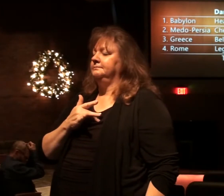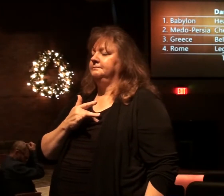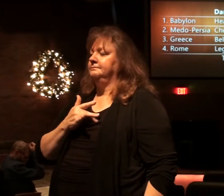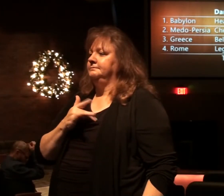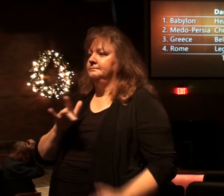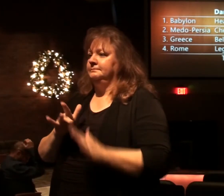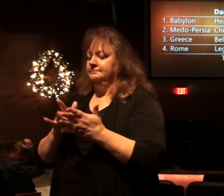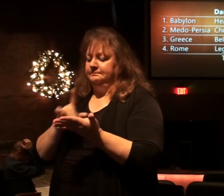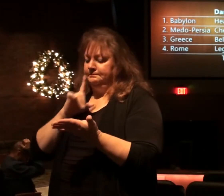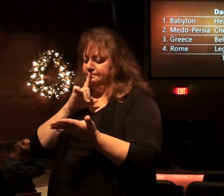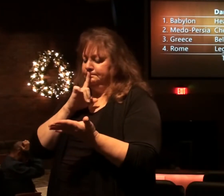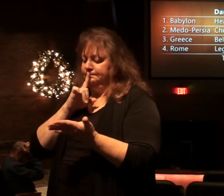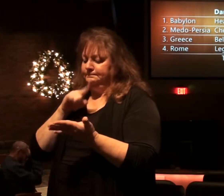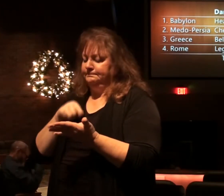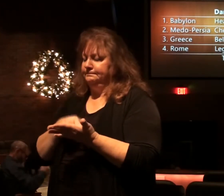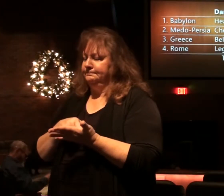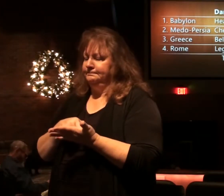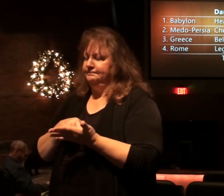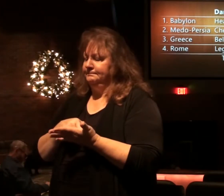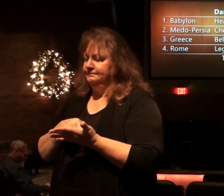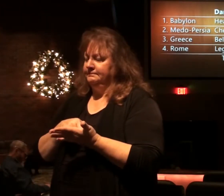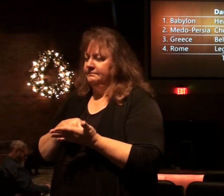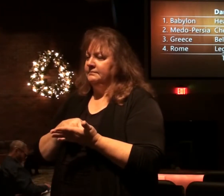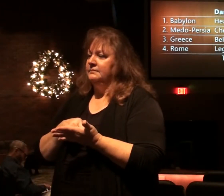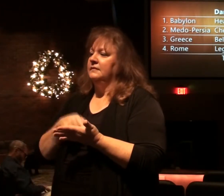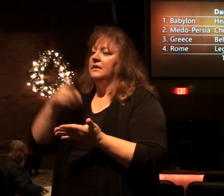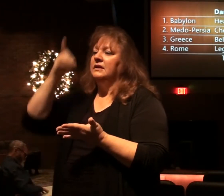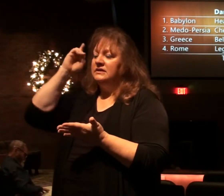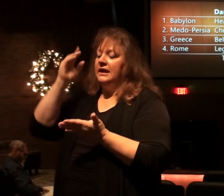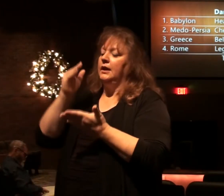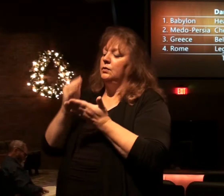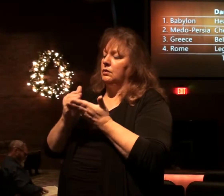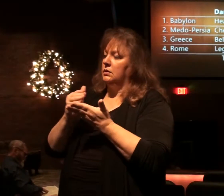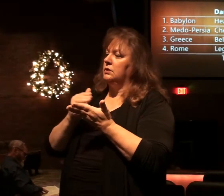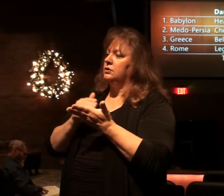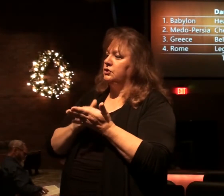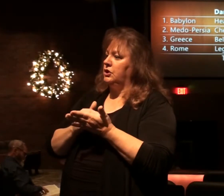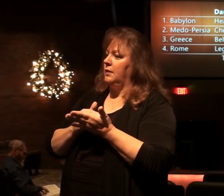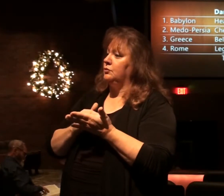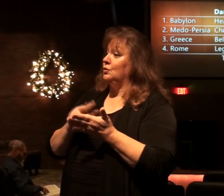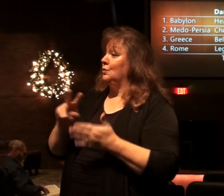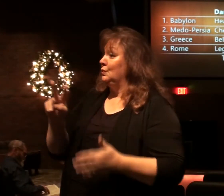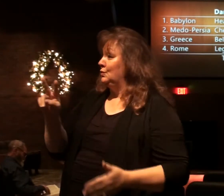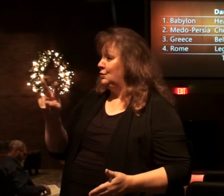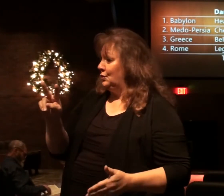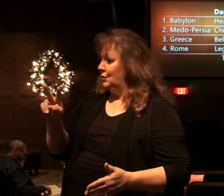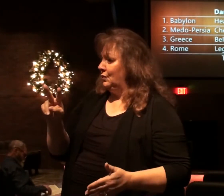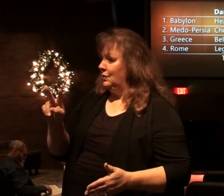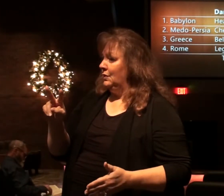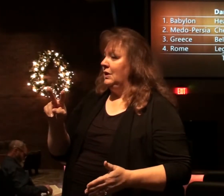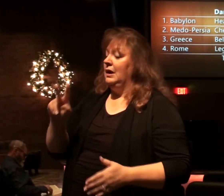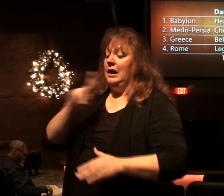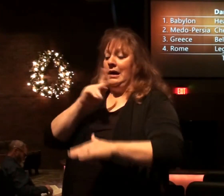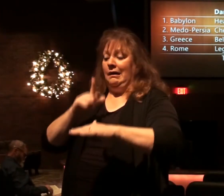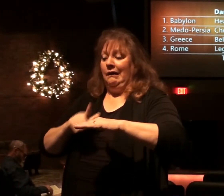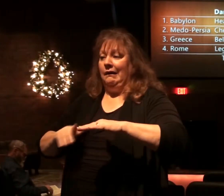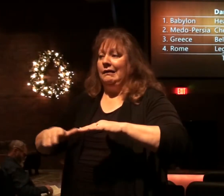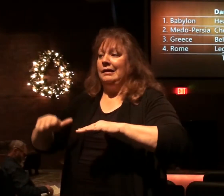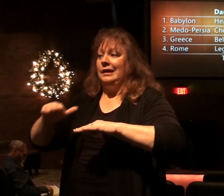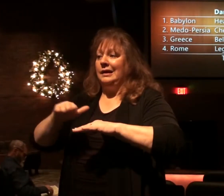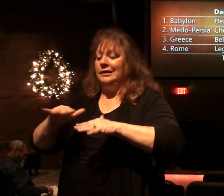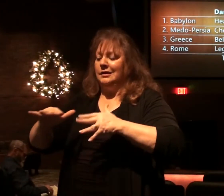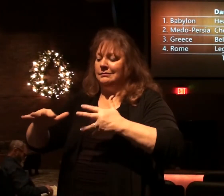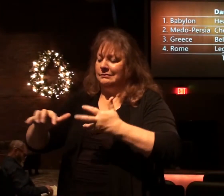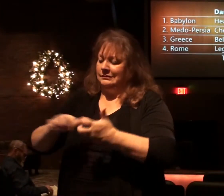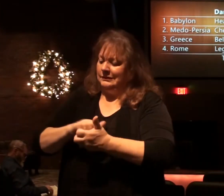Bible is talking about. It's talking, as Daniel chapter 2 said, an earthly kingdom that smashes